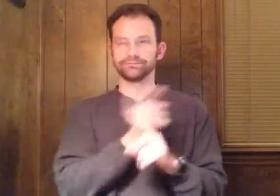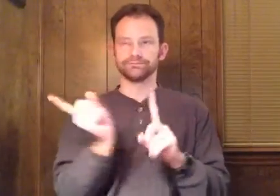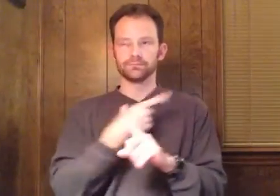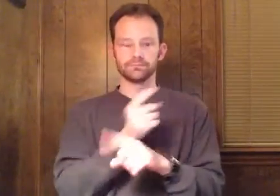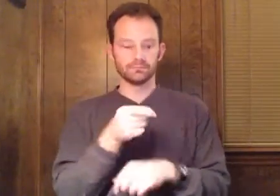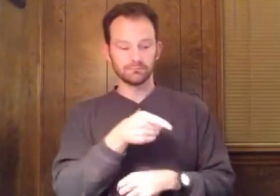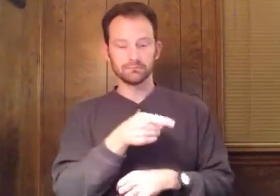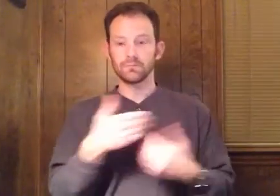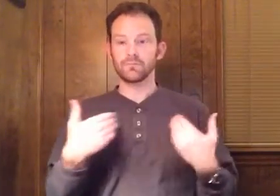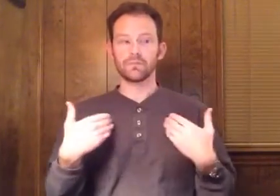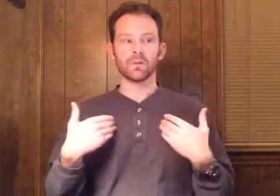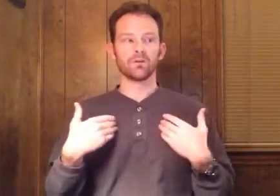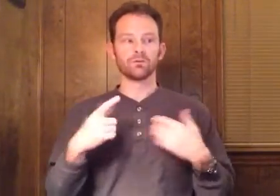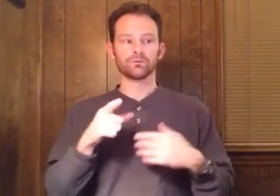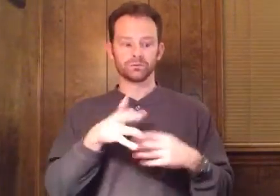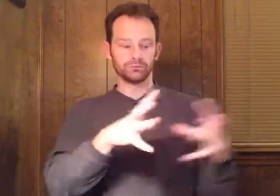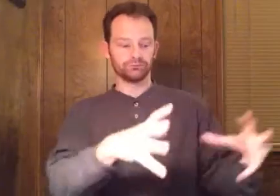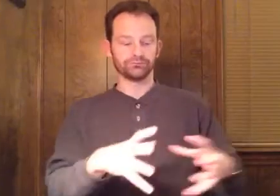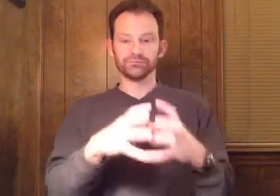Obviously, this is an animal cell.